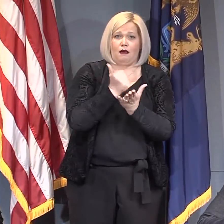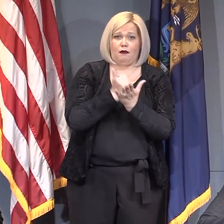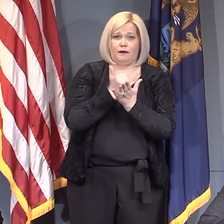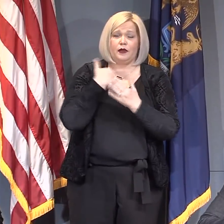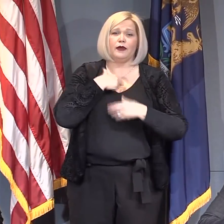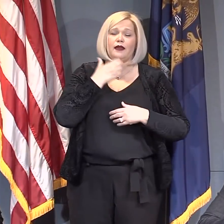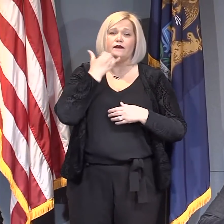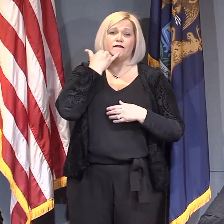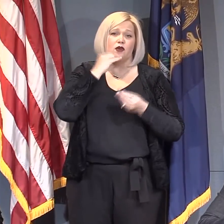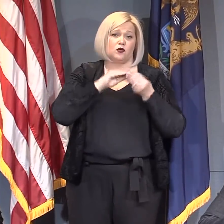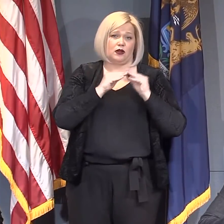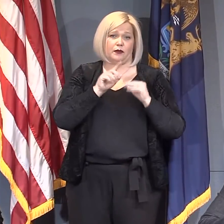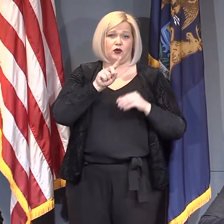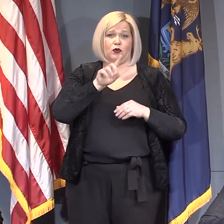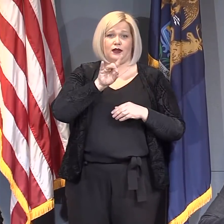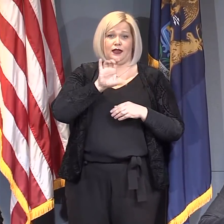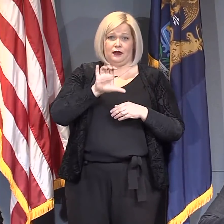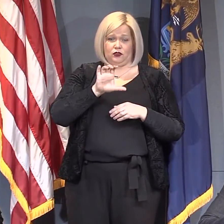at